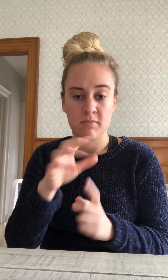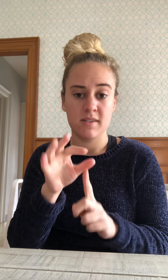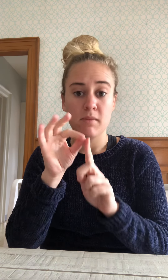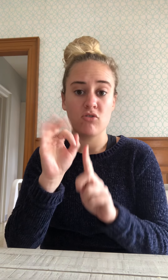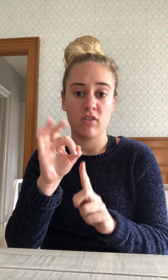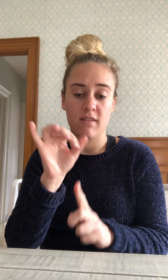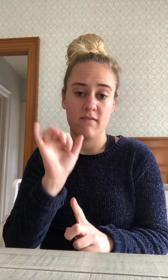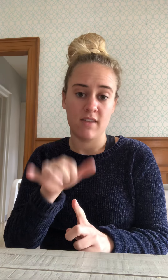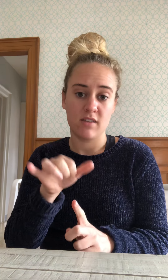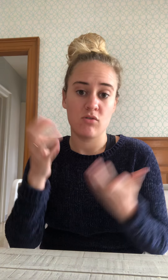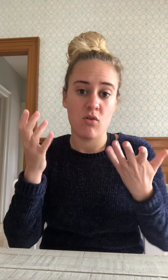thin.